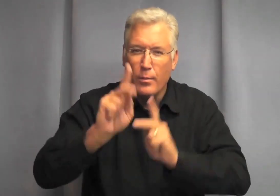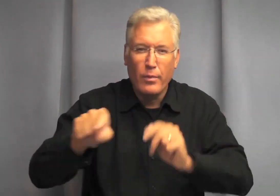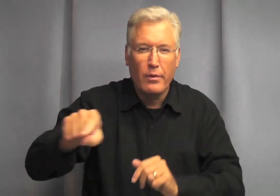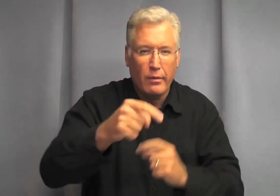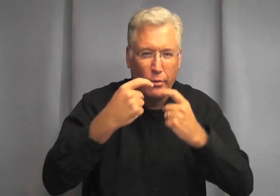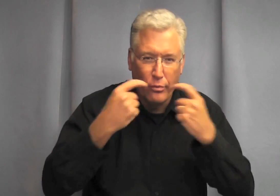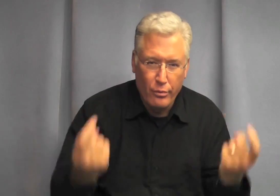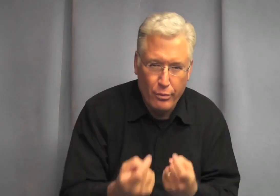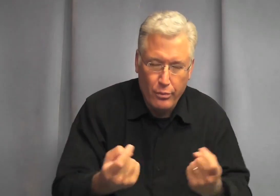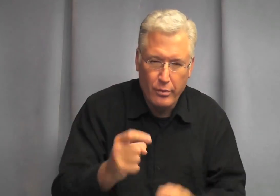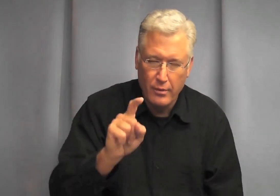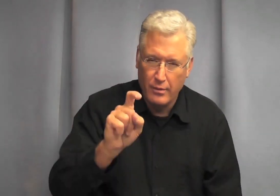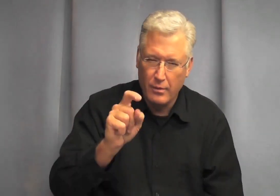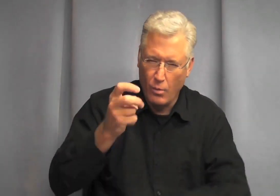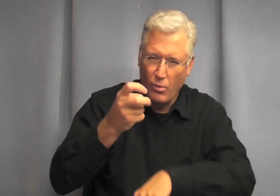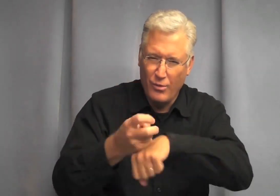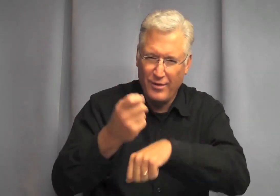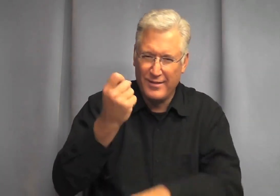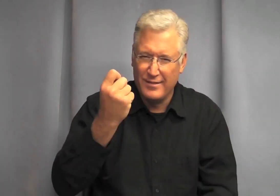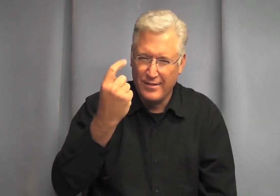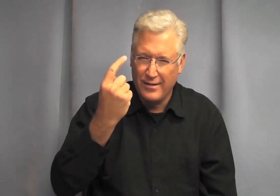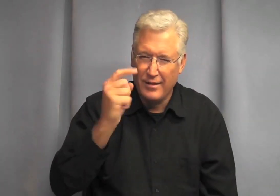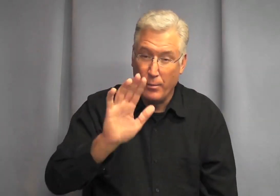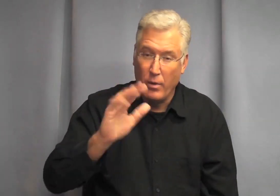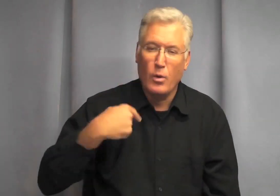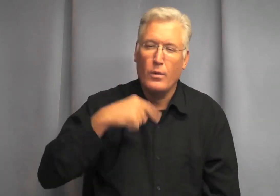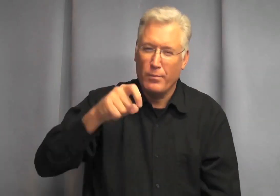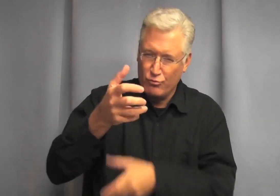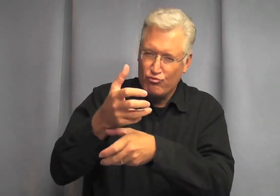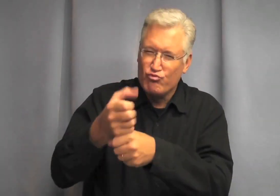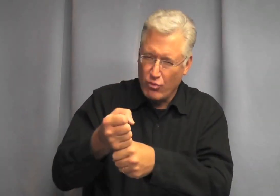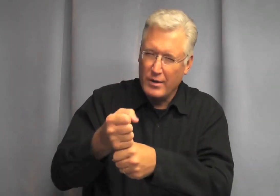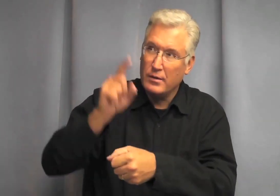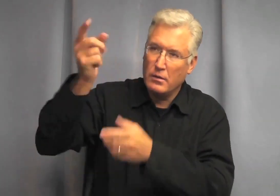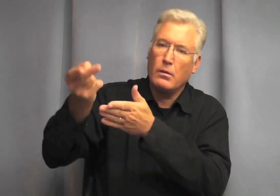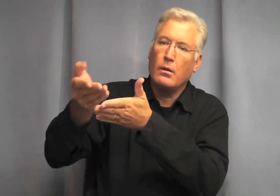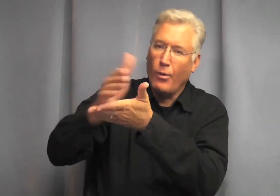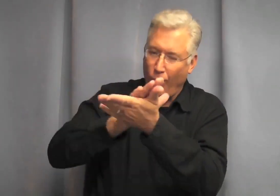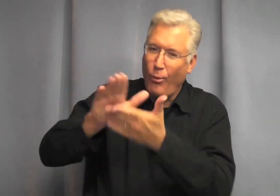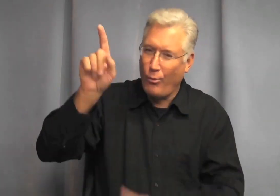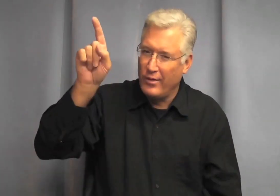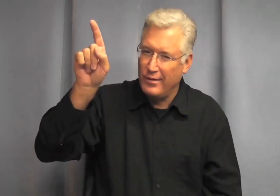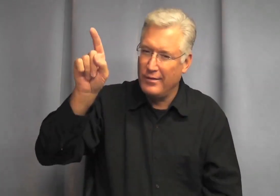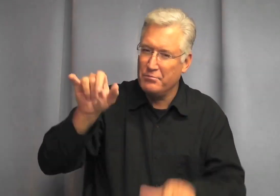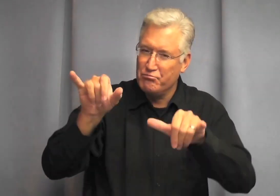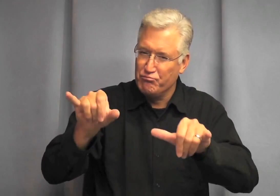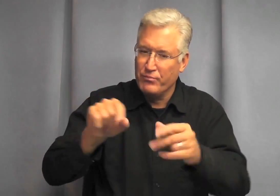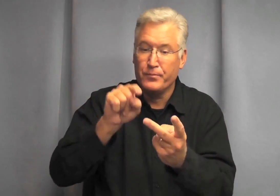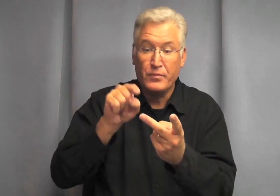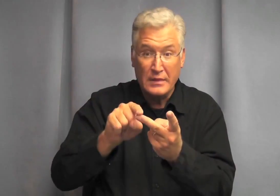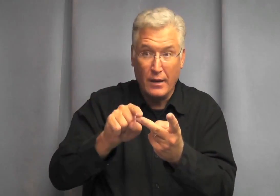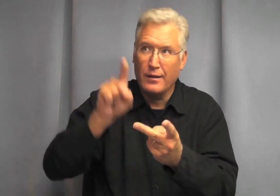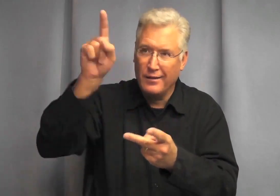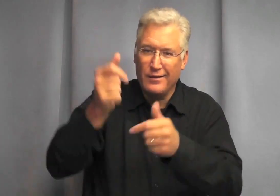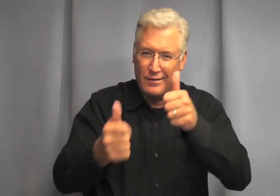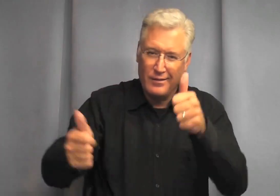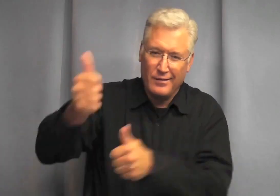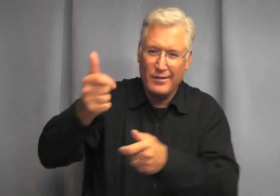and he worked them together. He used their sin. Sometimes that's hard for us to understand. We need to trust that he is